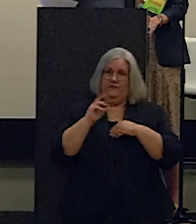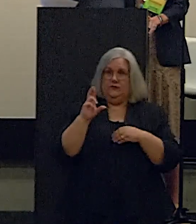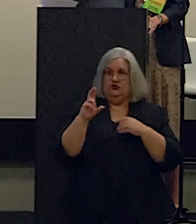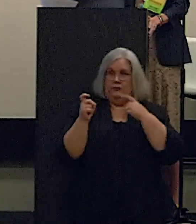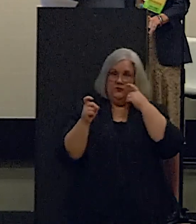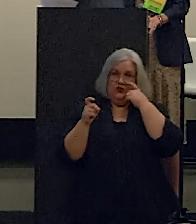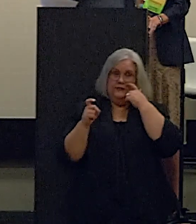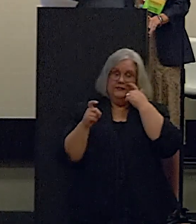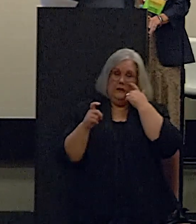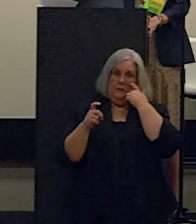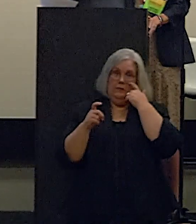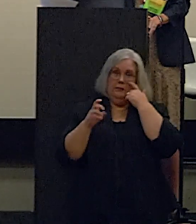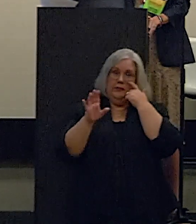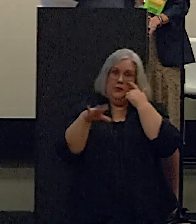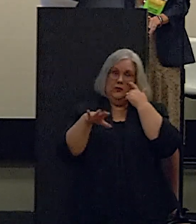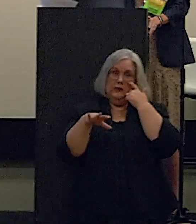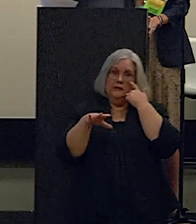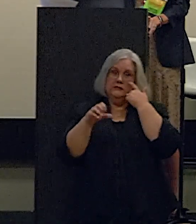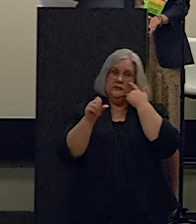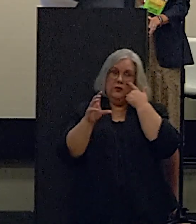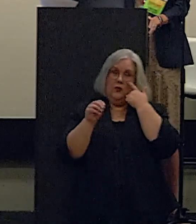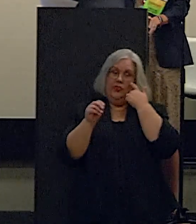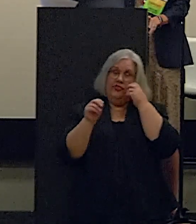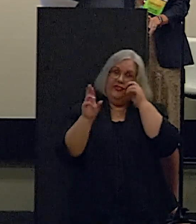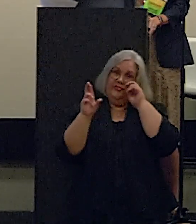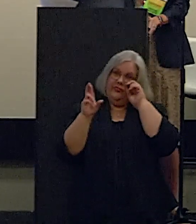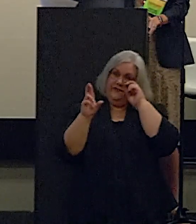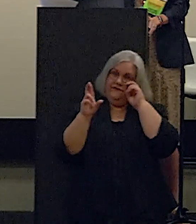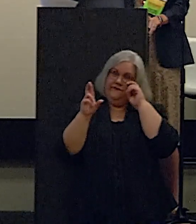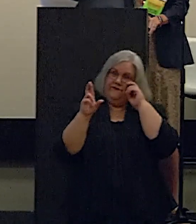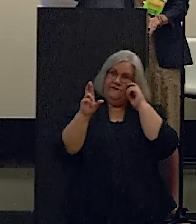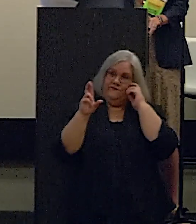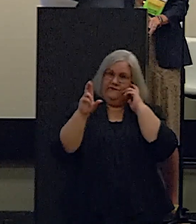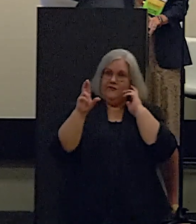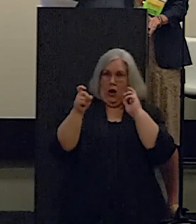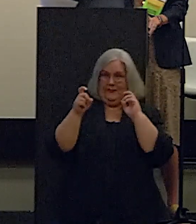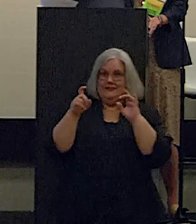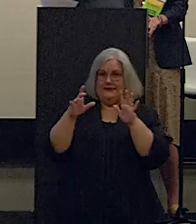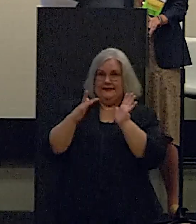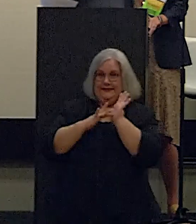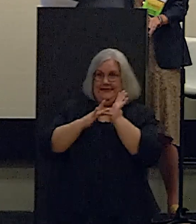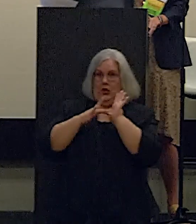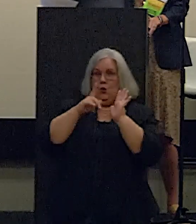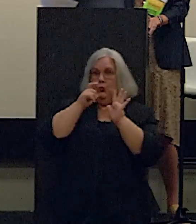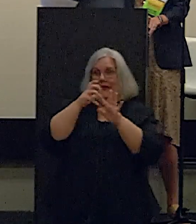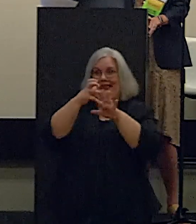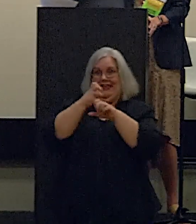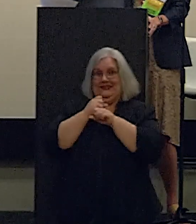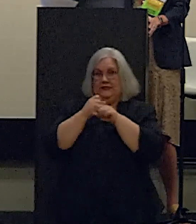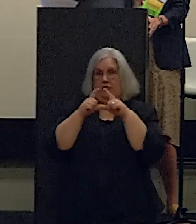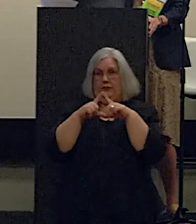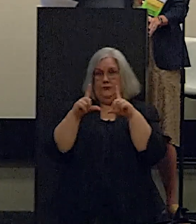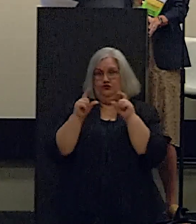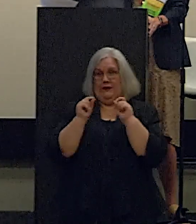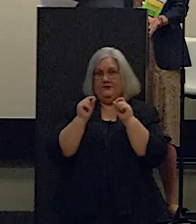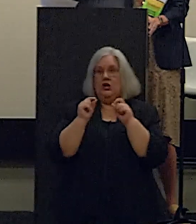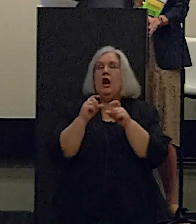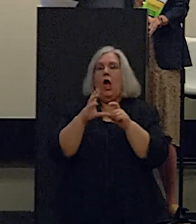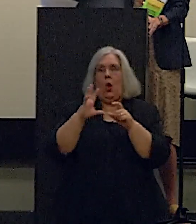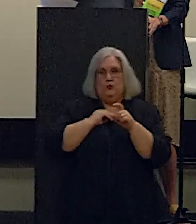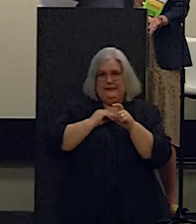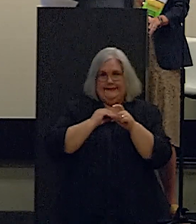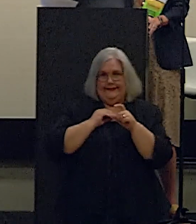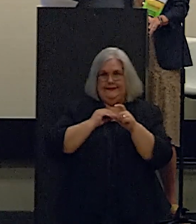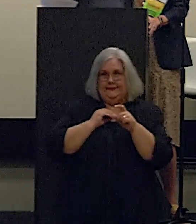the pharmacy who gets the prescription owns it. All right. The only